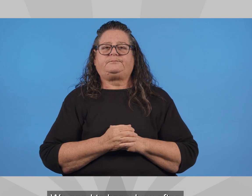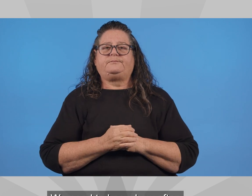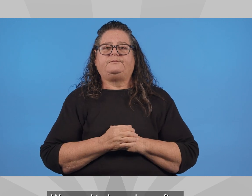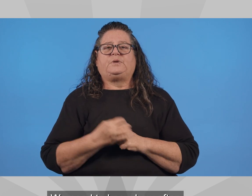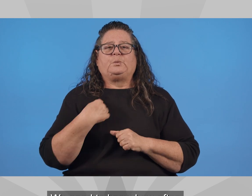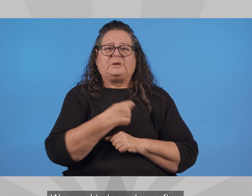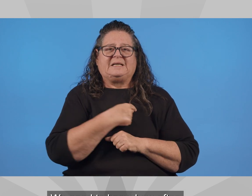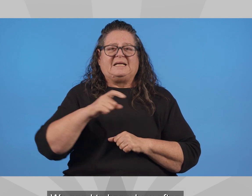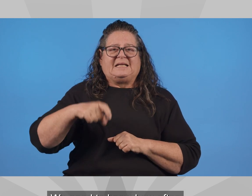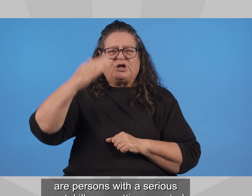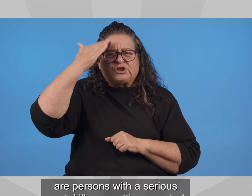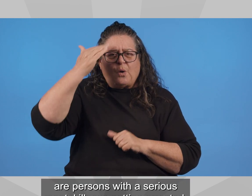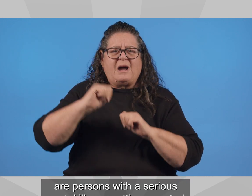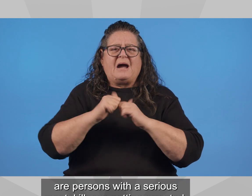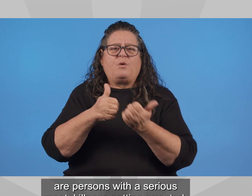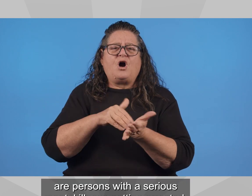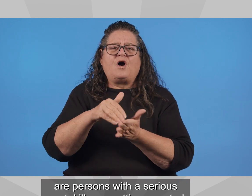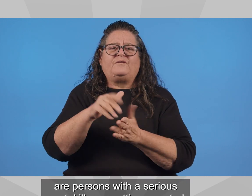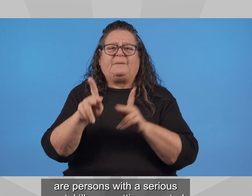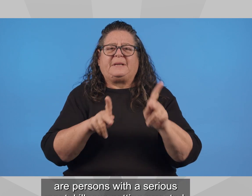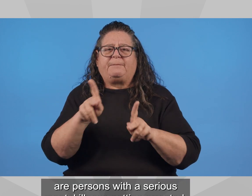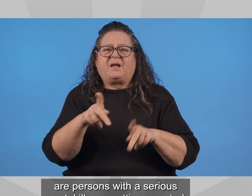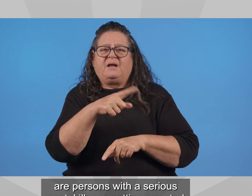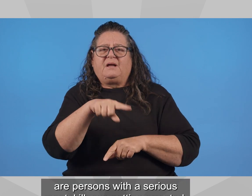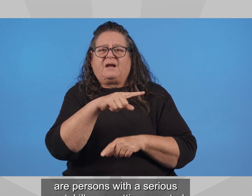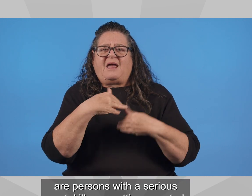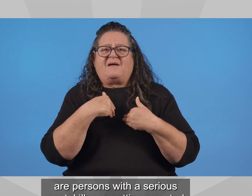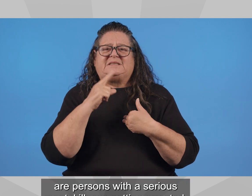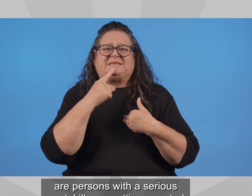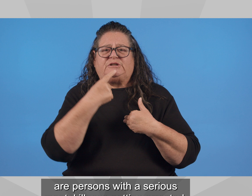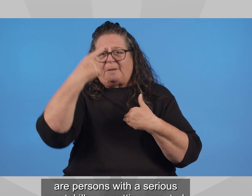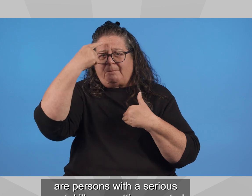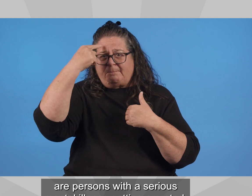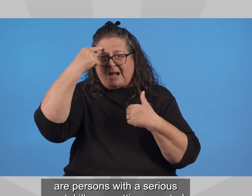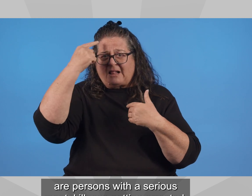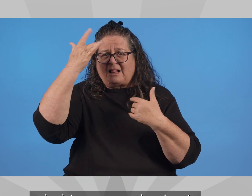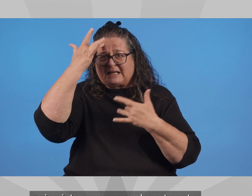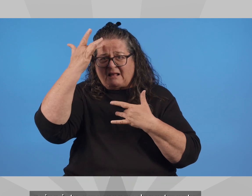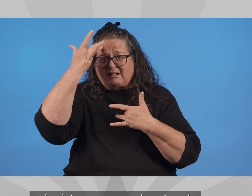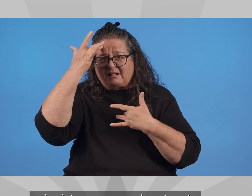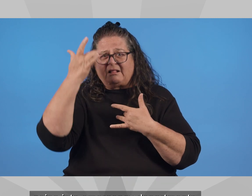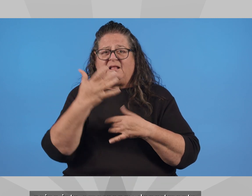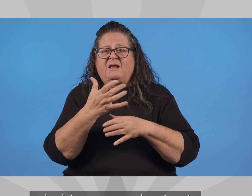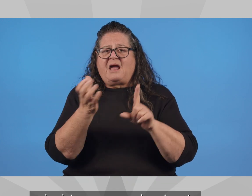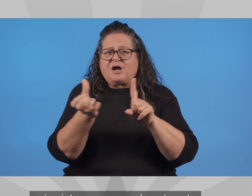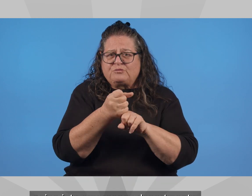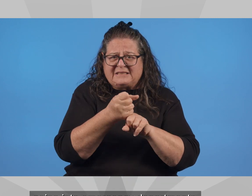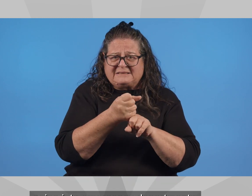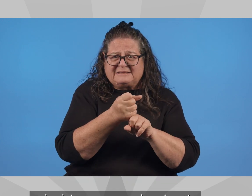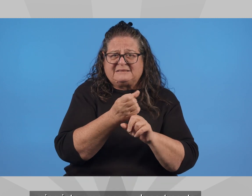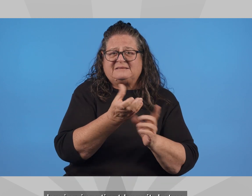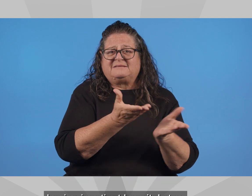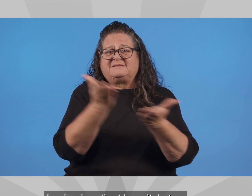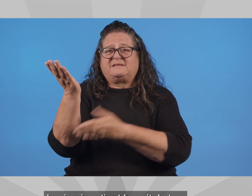We need to know how often are persons with a serious mental illness getting arrested, going into emergency